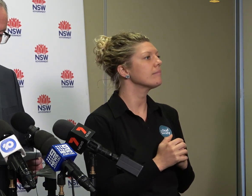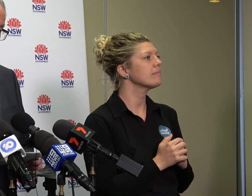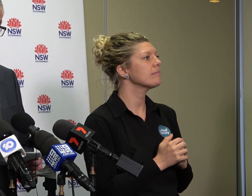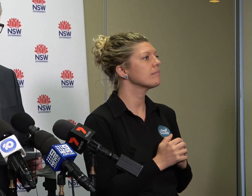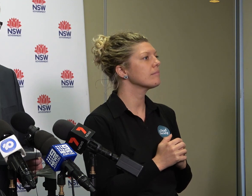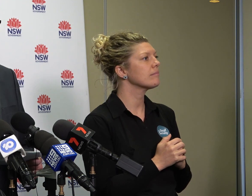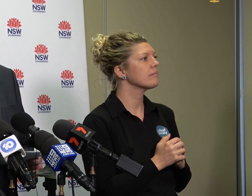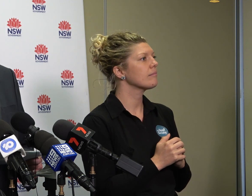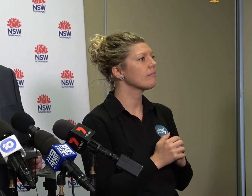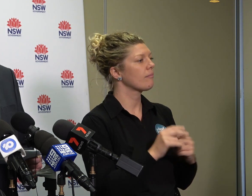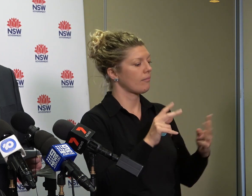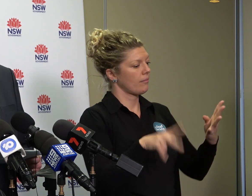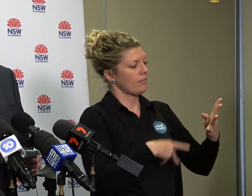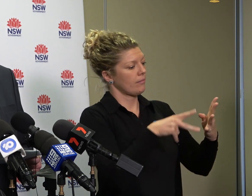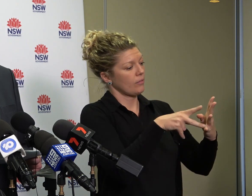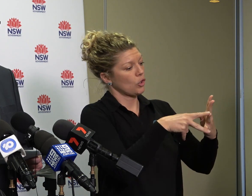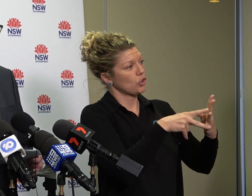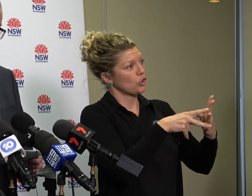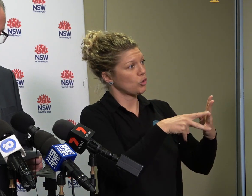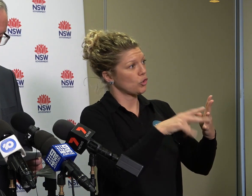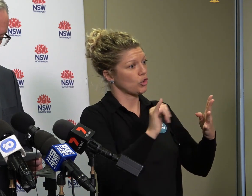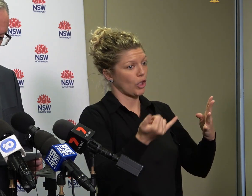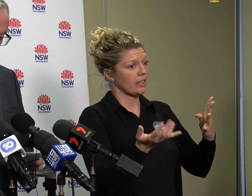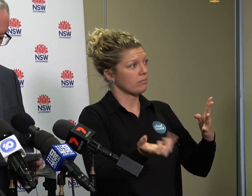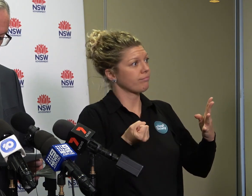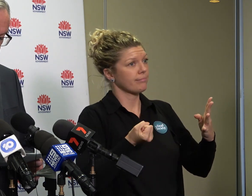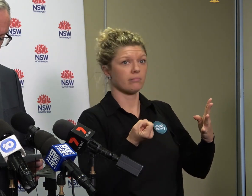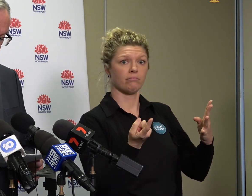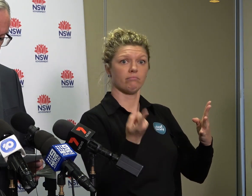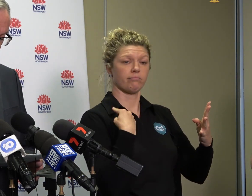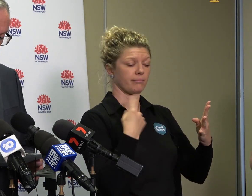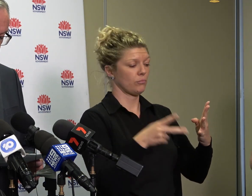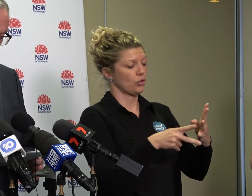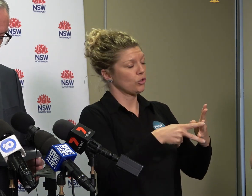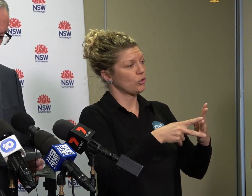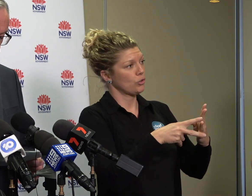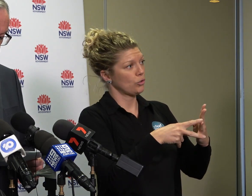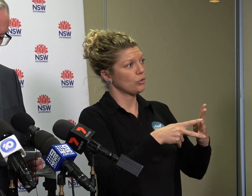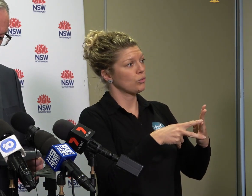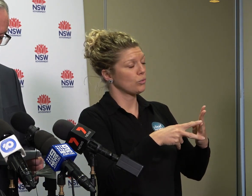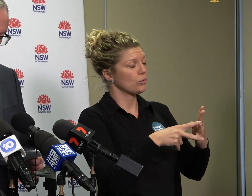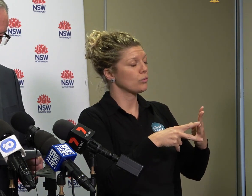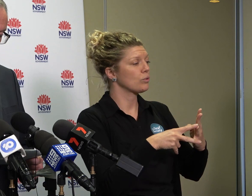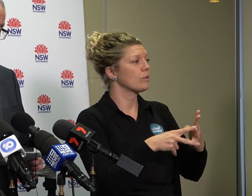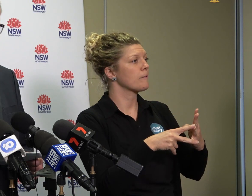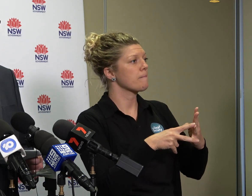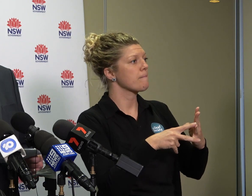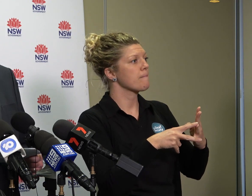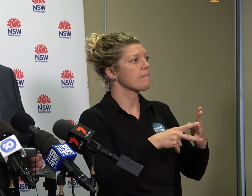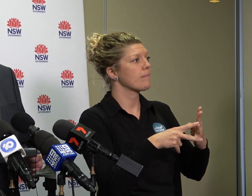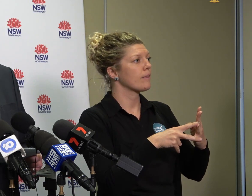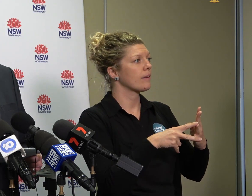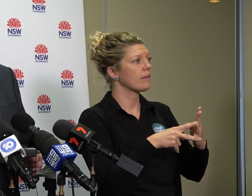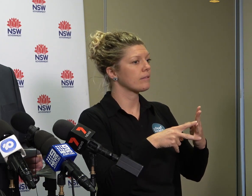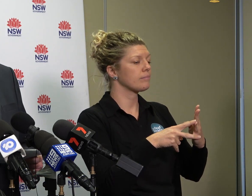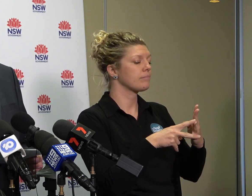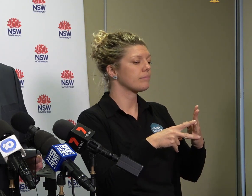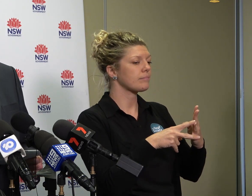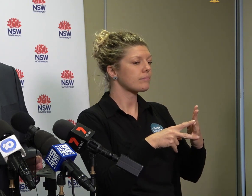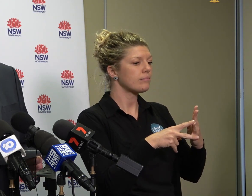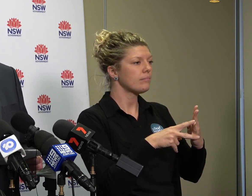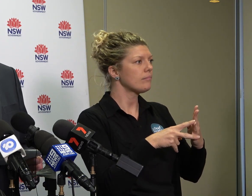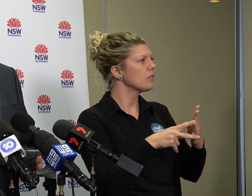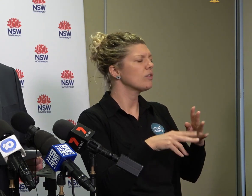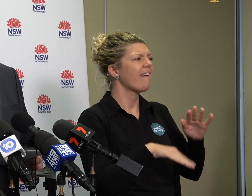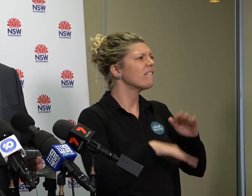And the 2 cases that have literally just been advised to us from pathology, and we're very, very